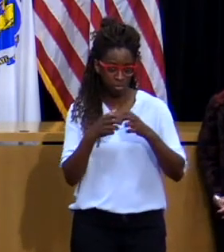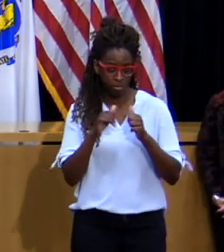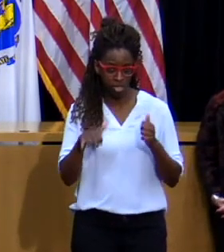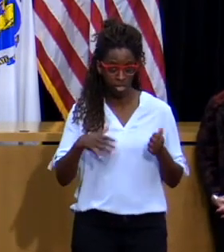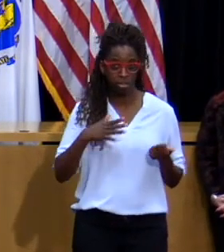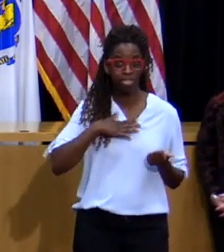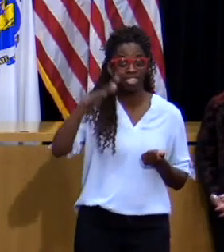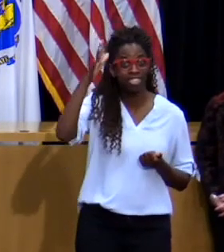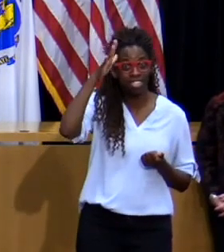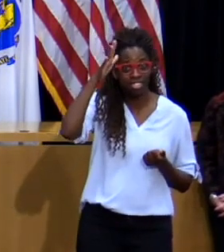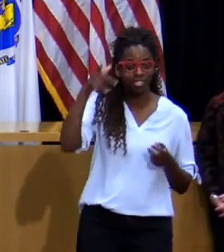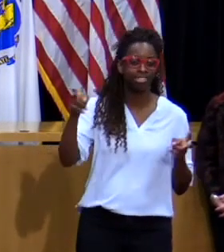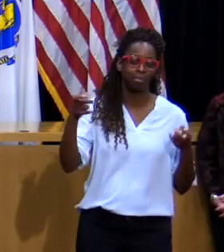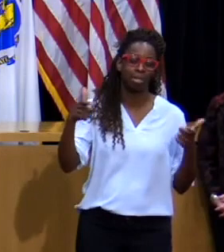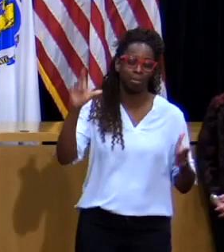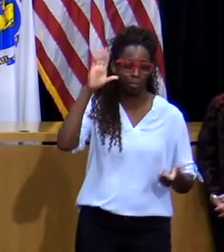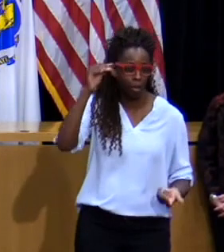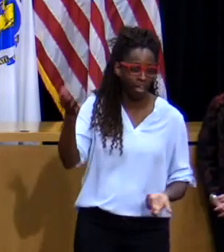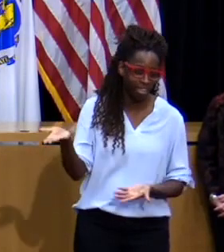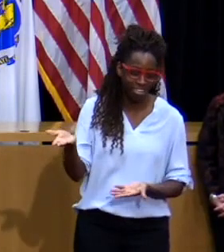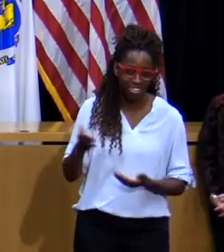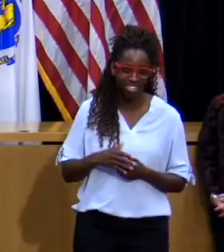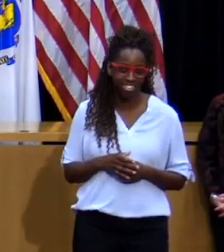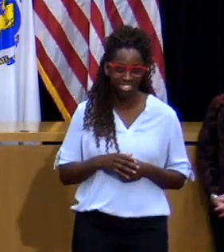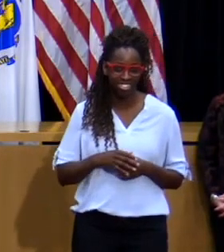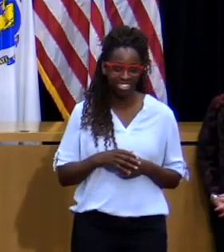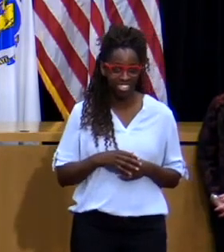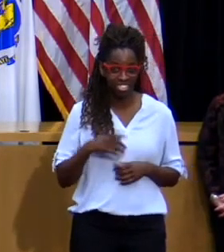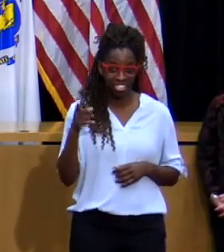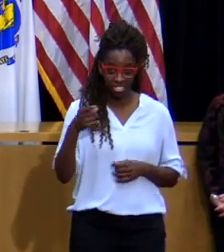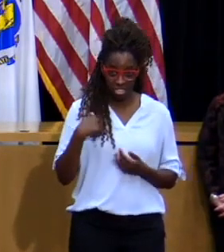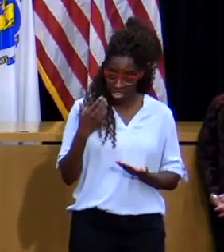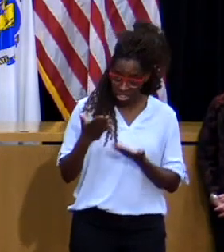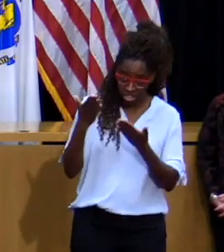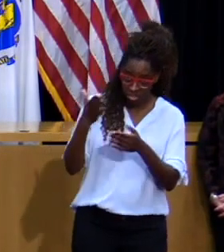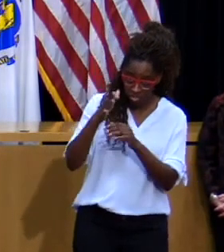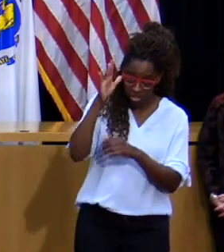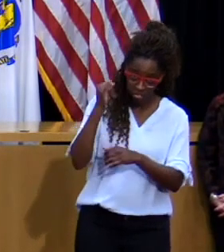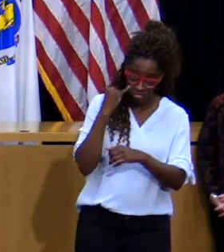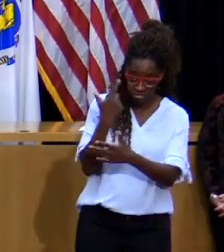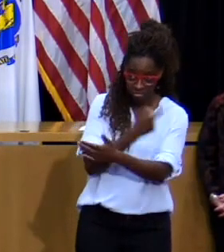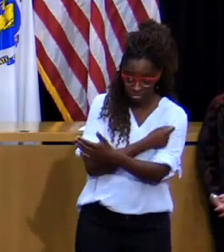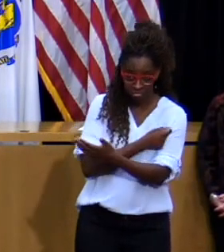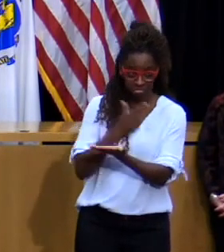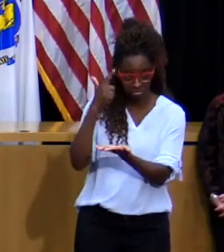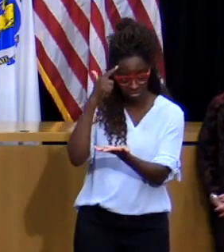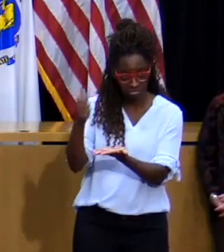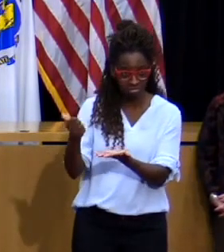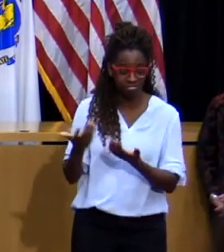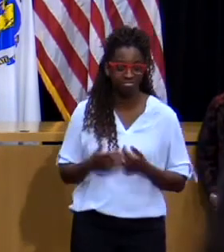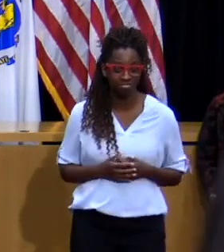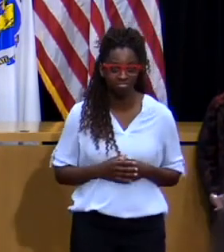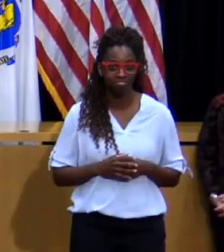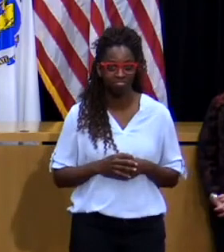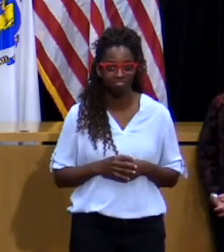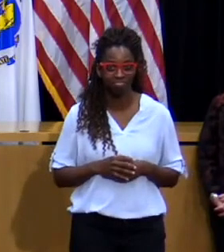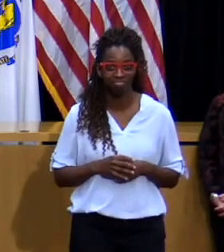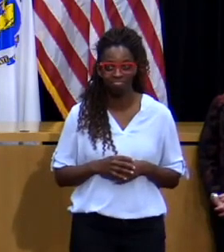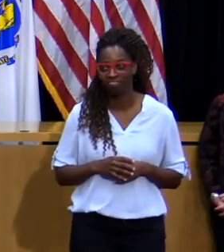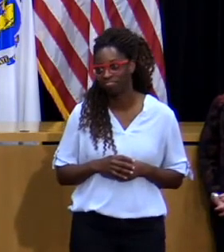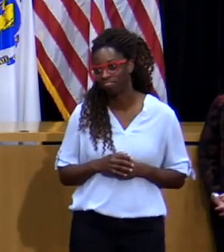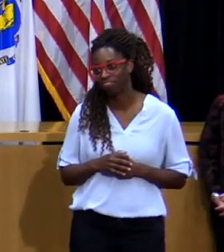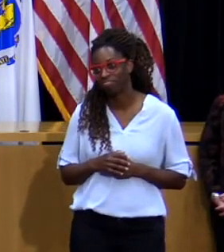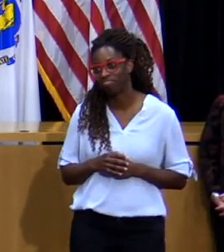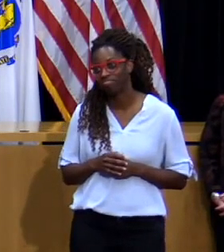decision he thinks is in his best interest, but I would certainly recommend to him that he get vaccinated. Governor, there's been some reporting out